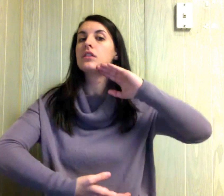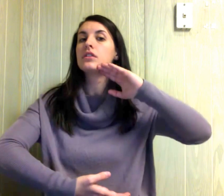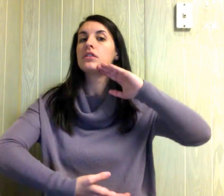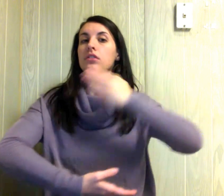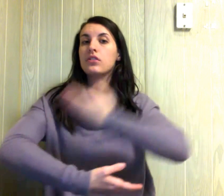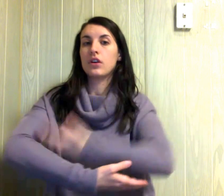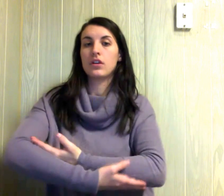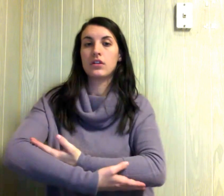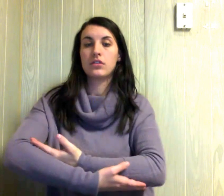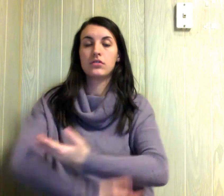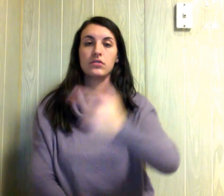Daughter.